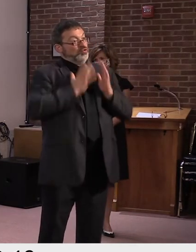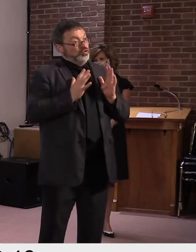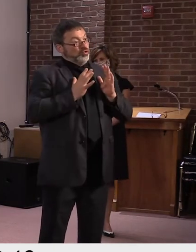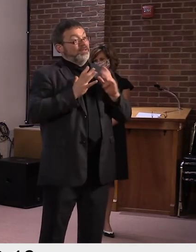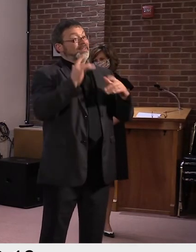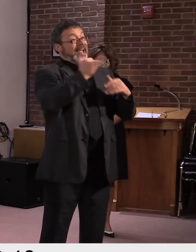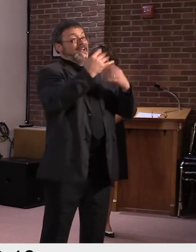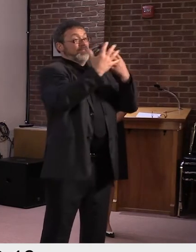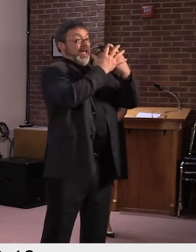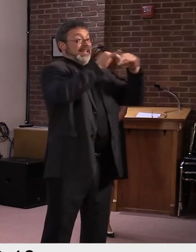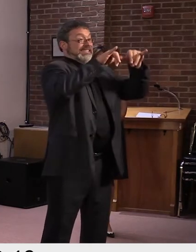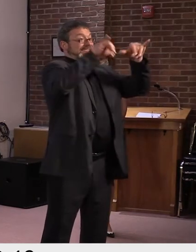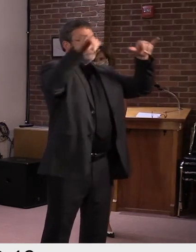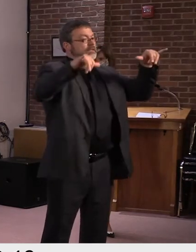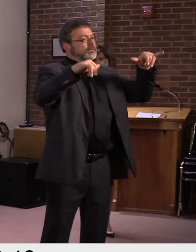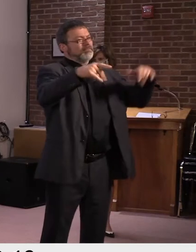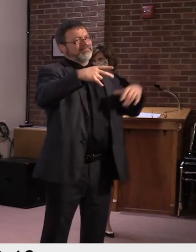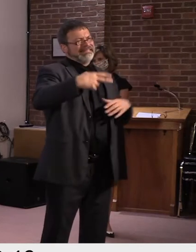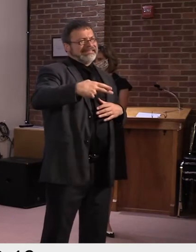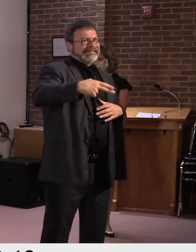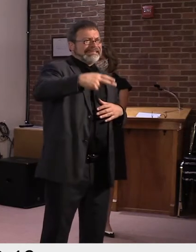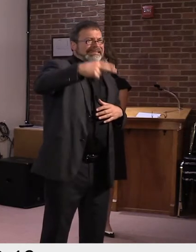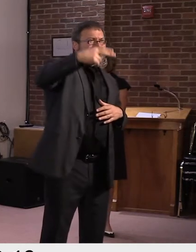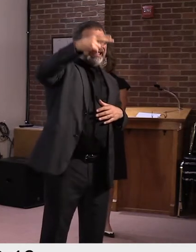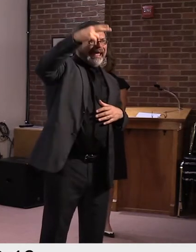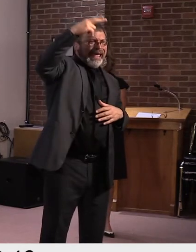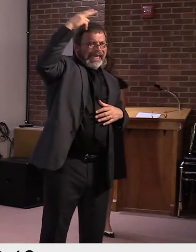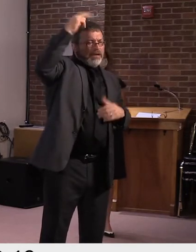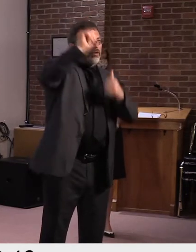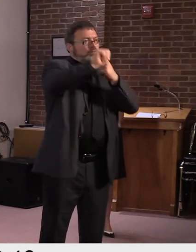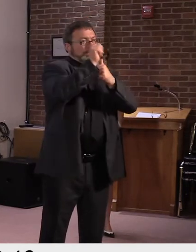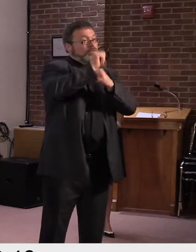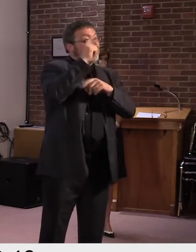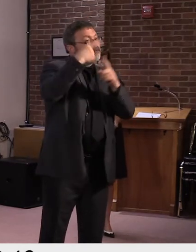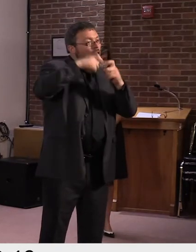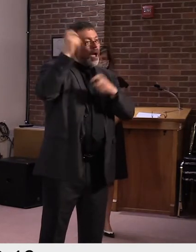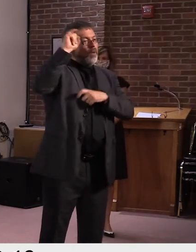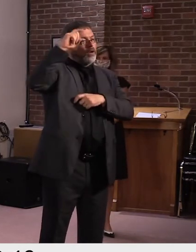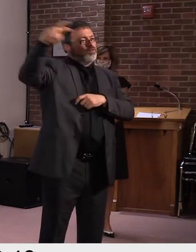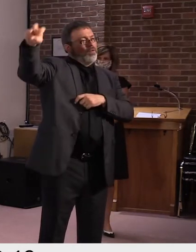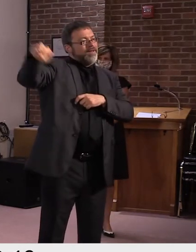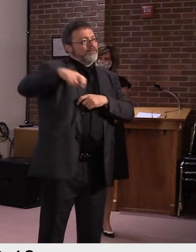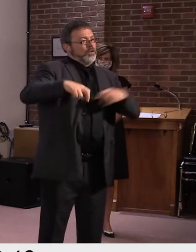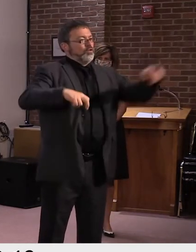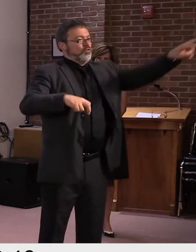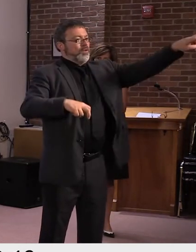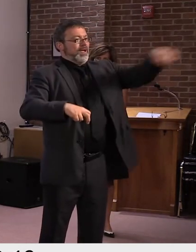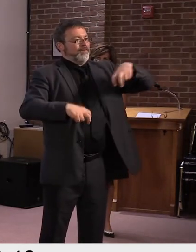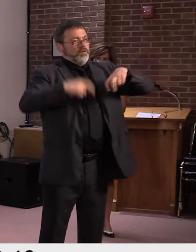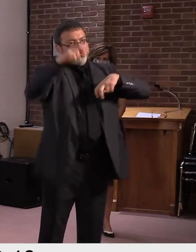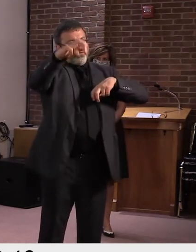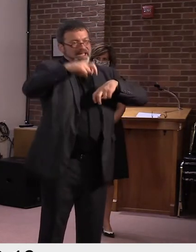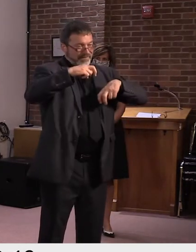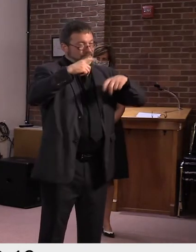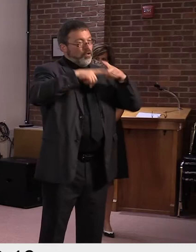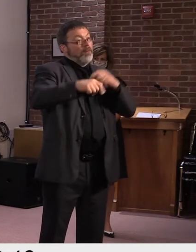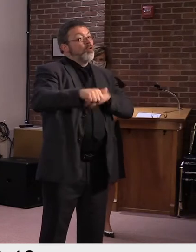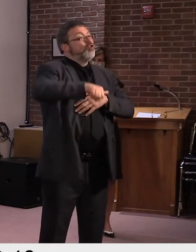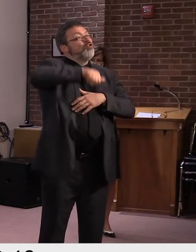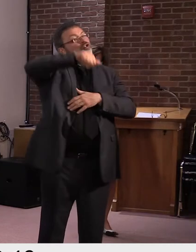new intake from Florida that we ended up having to test all of Marble Valley. We had a new intake